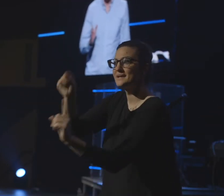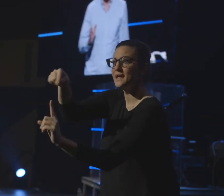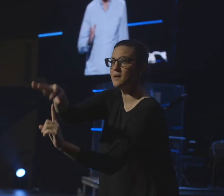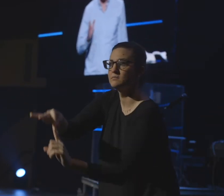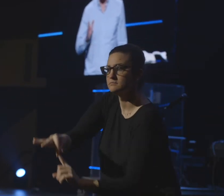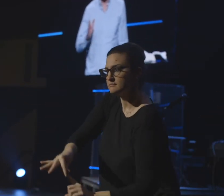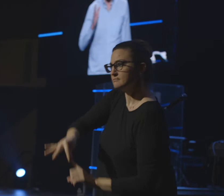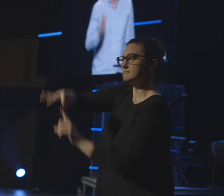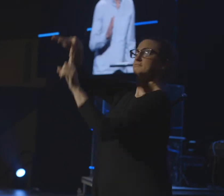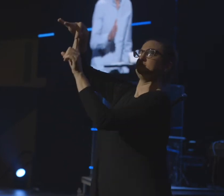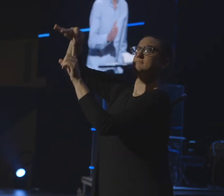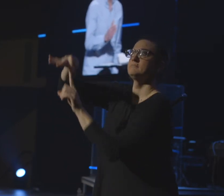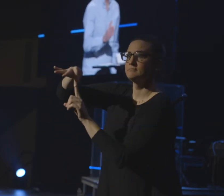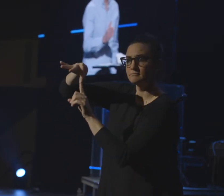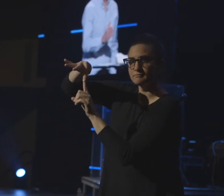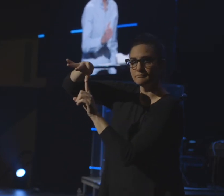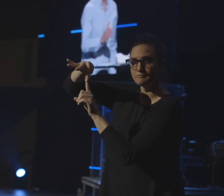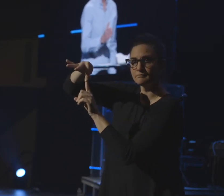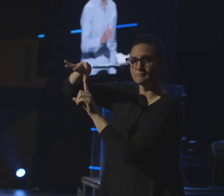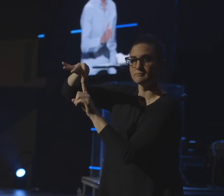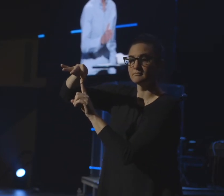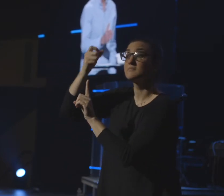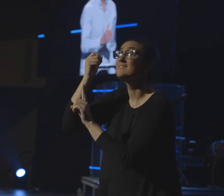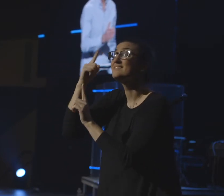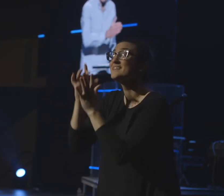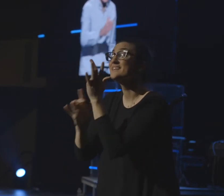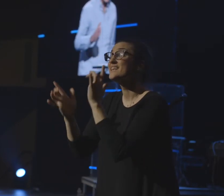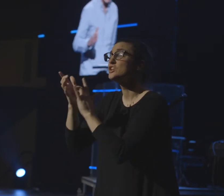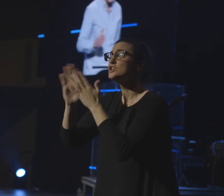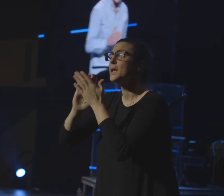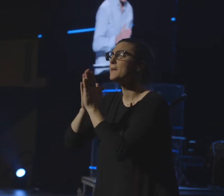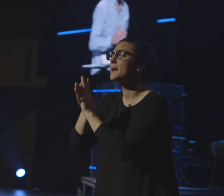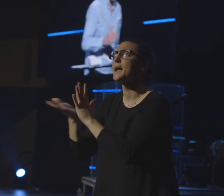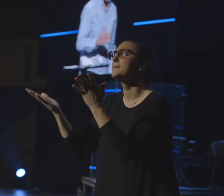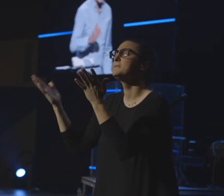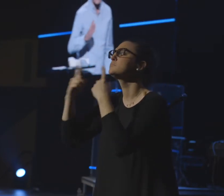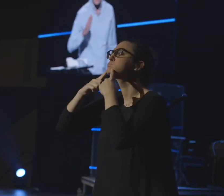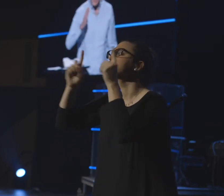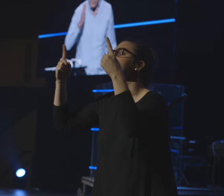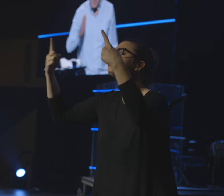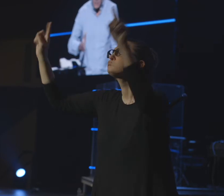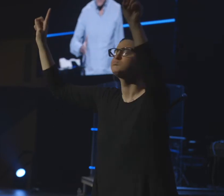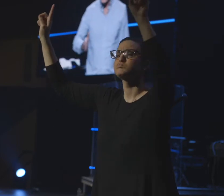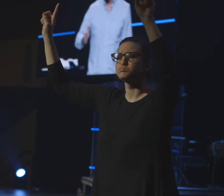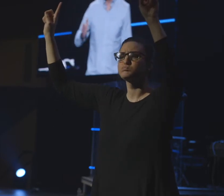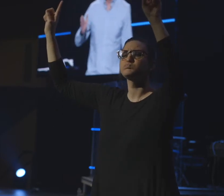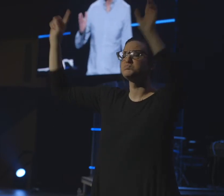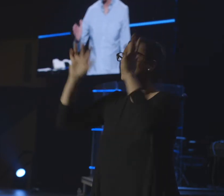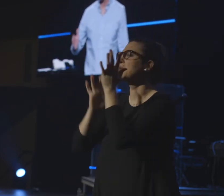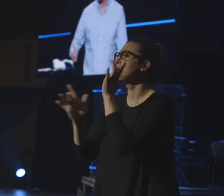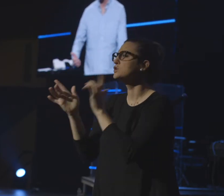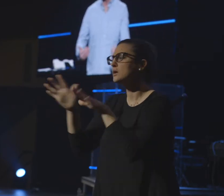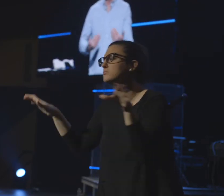become a very significant figure in this community. Small town. Jesus had performed miracles. Jesus